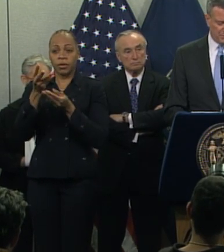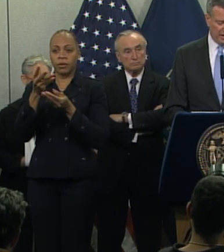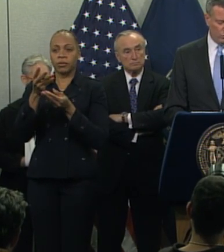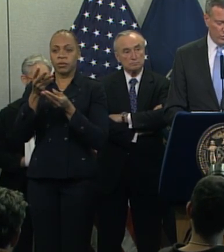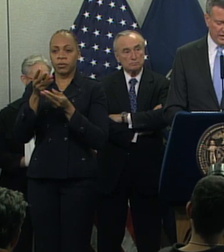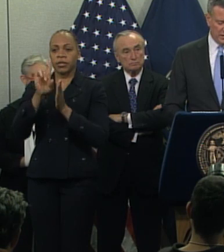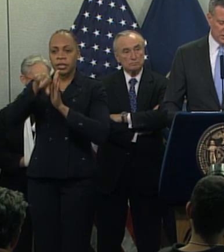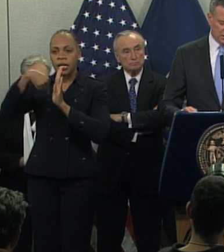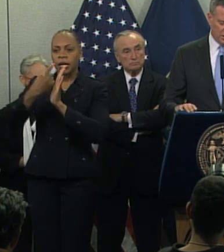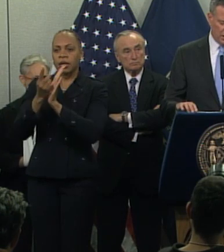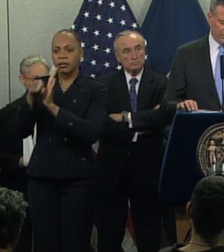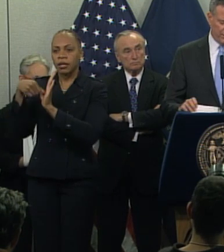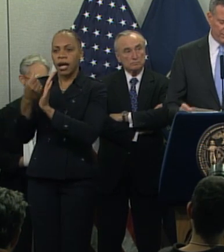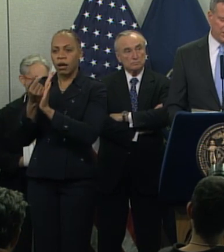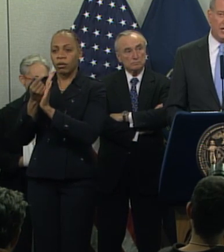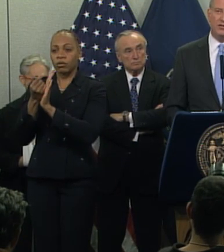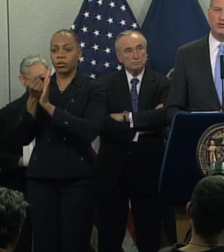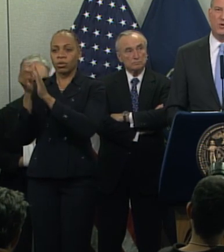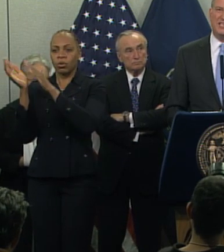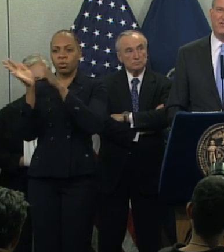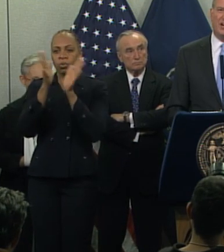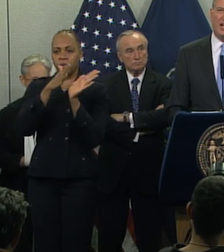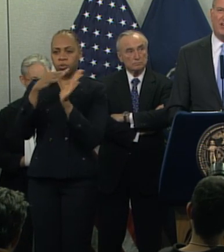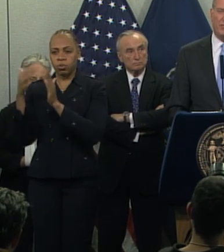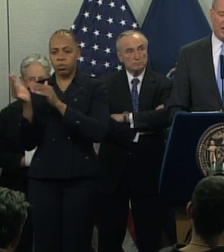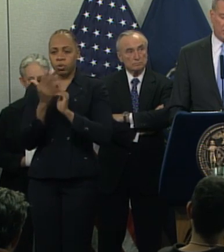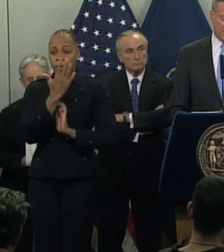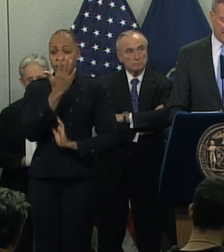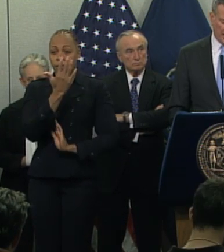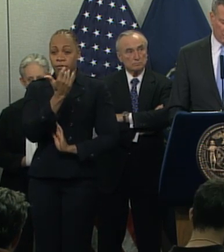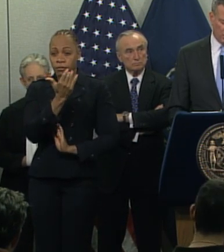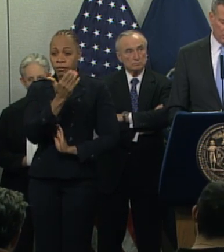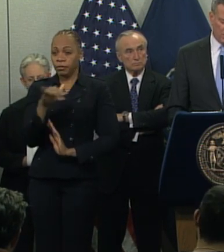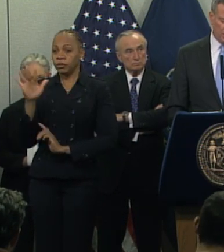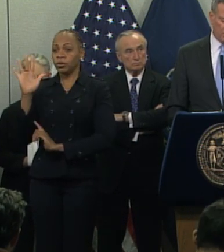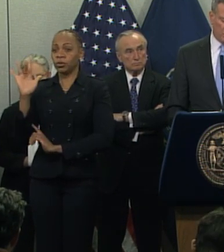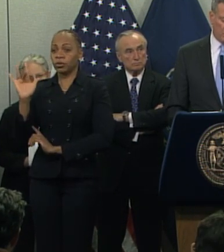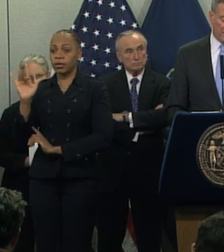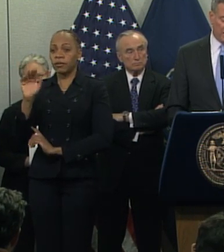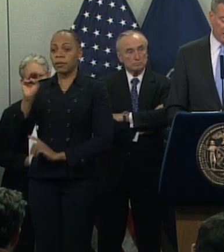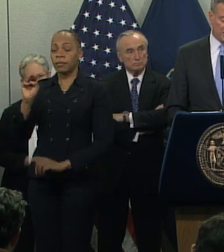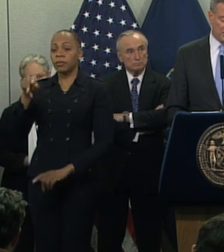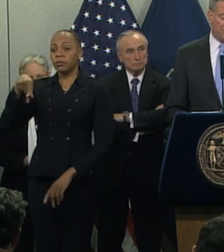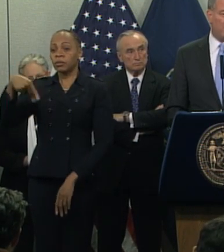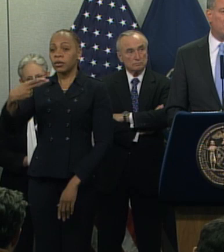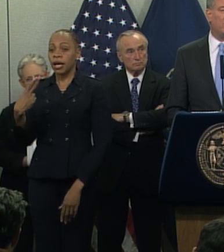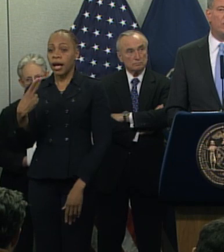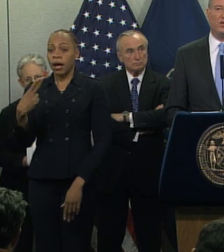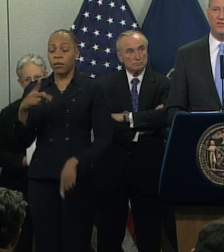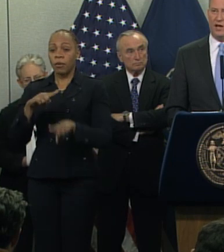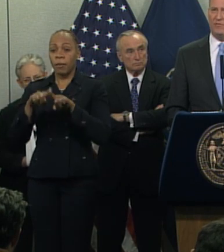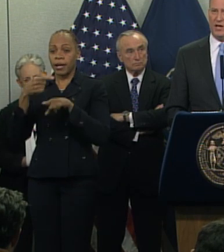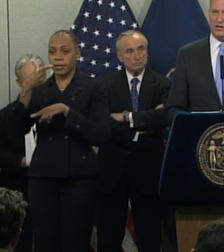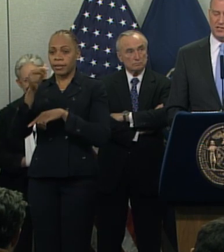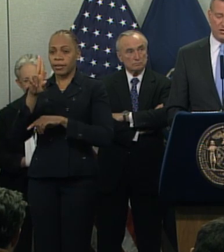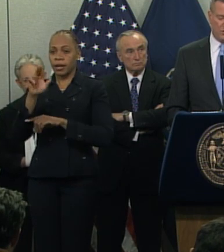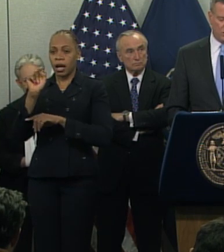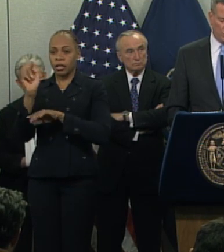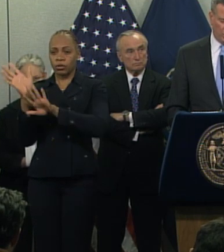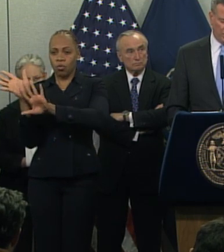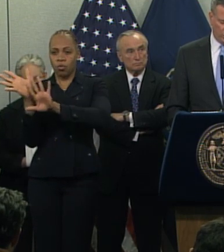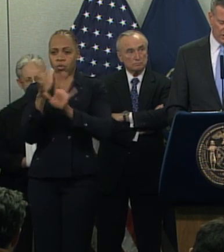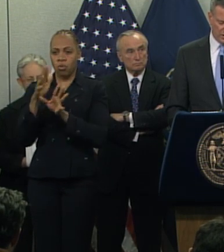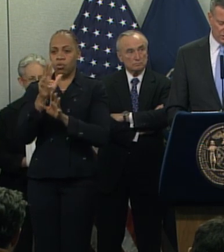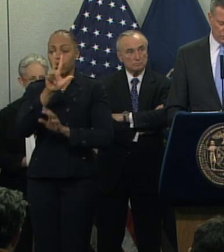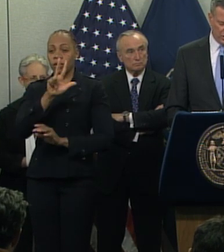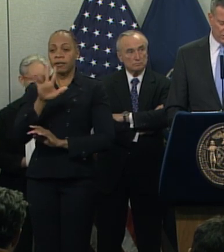We can expect winds of 15 to 25 miles an hour, but with gusts of up to 35 miles an hour. So it